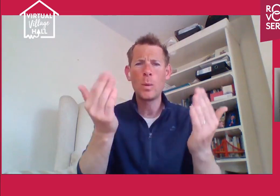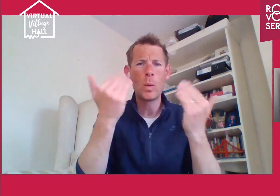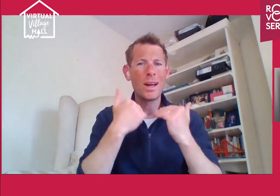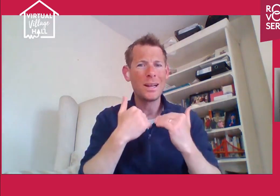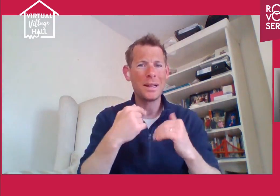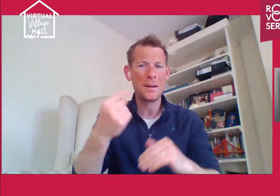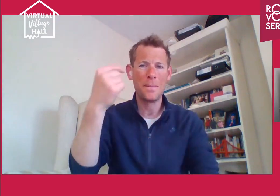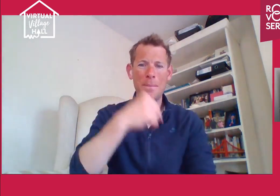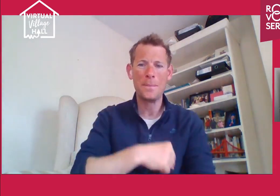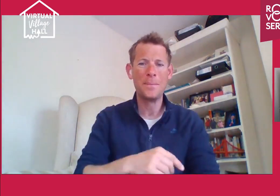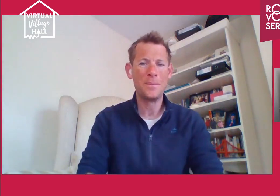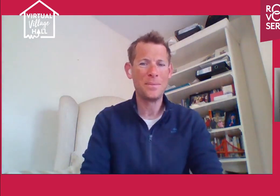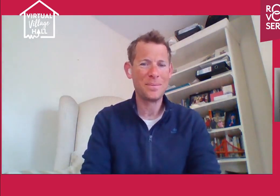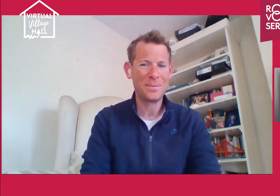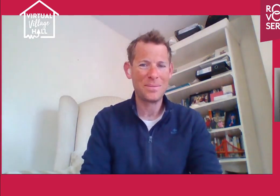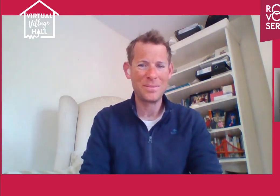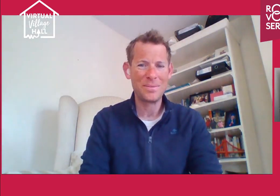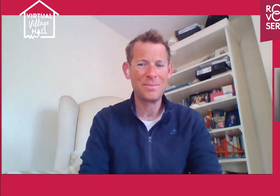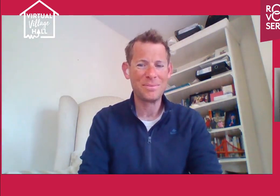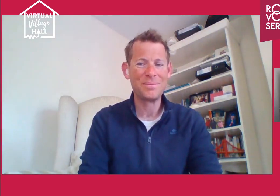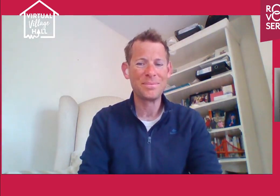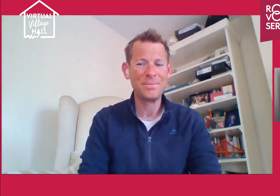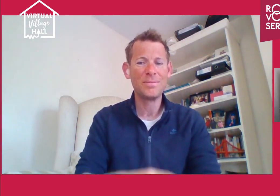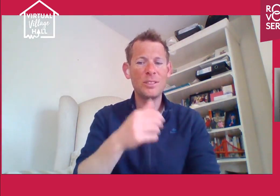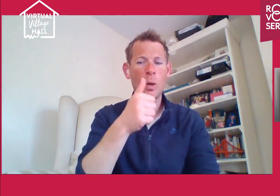time? You're so welcome to join us today.